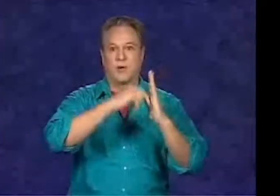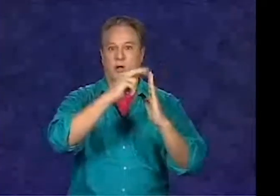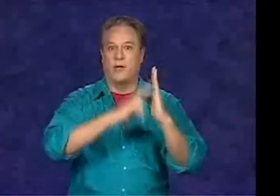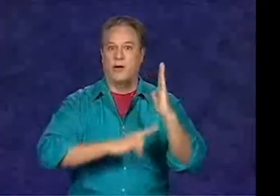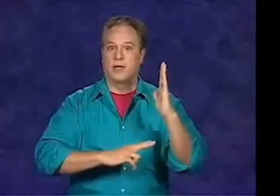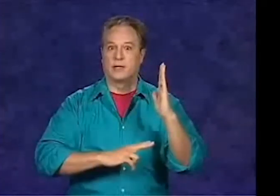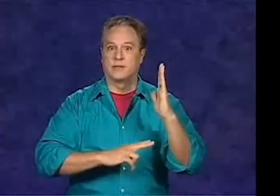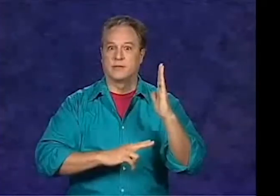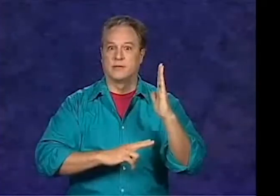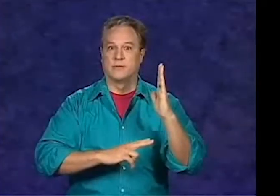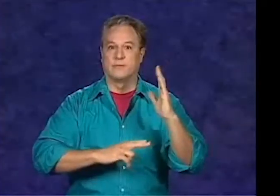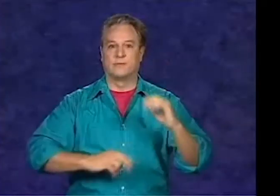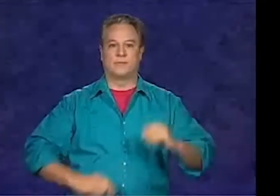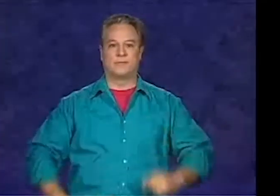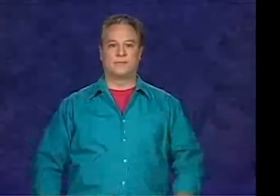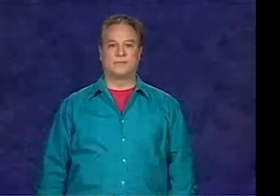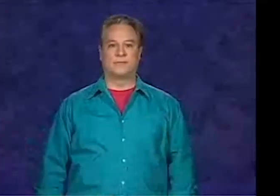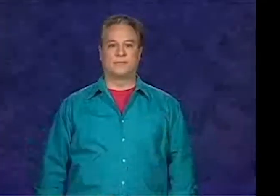smaller areas.